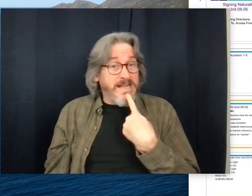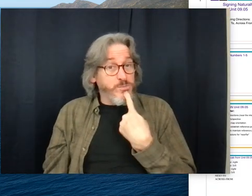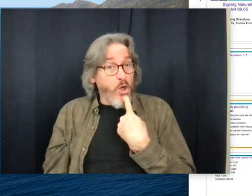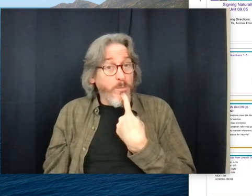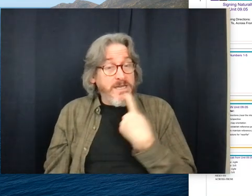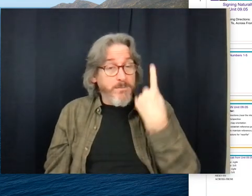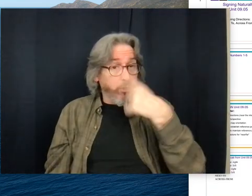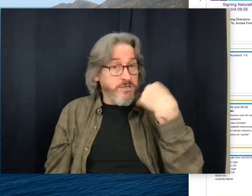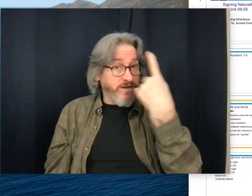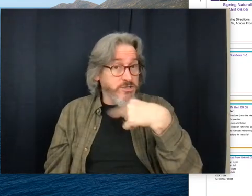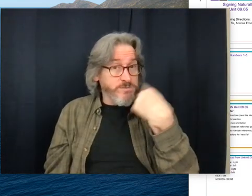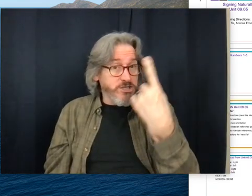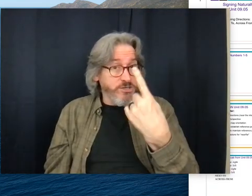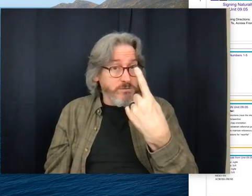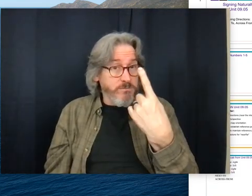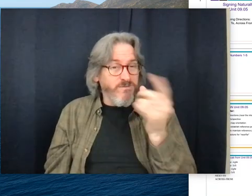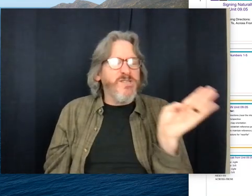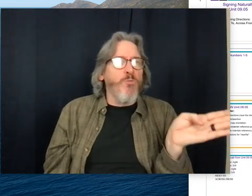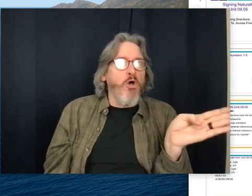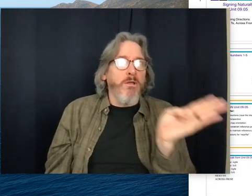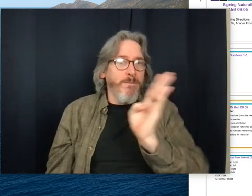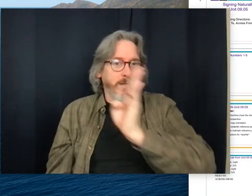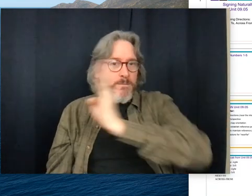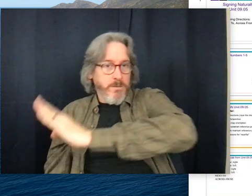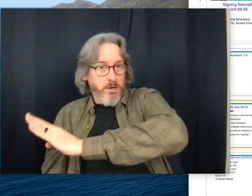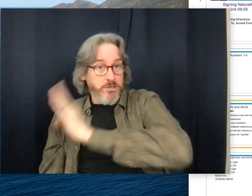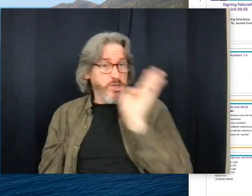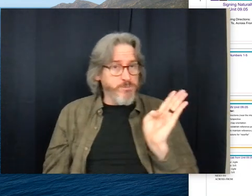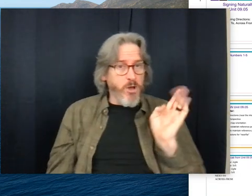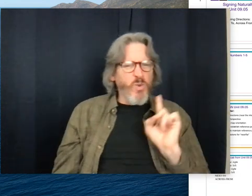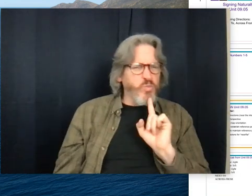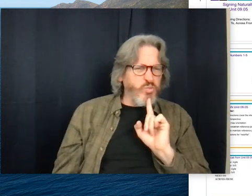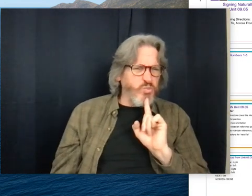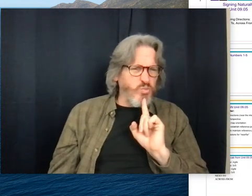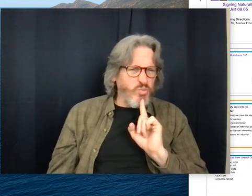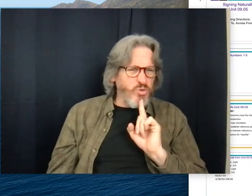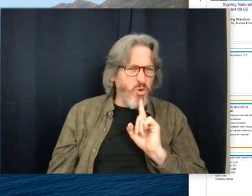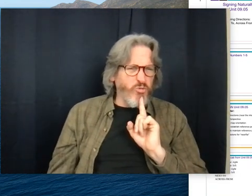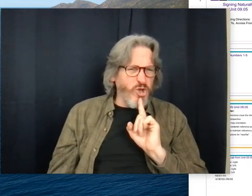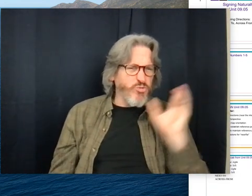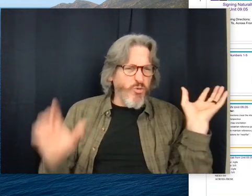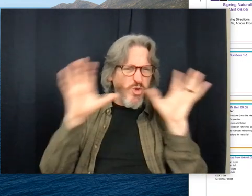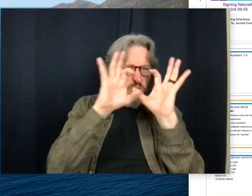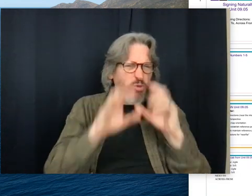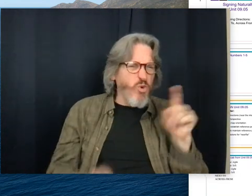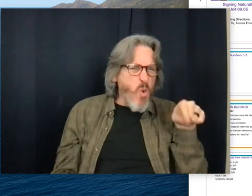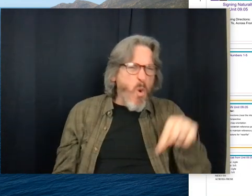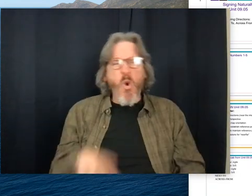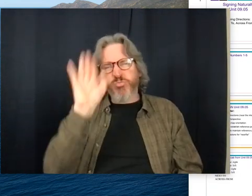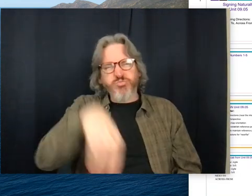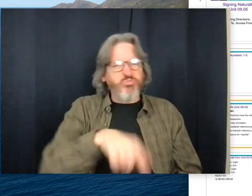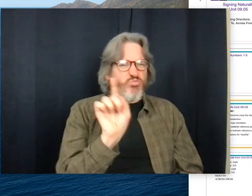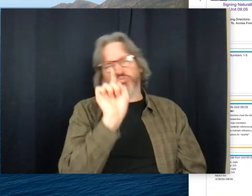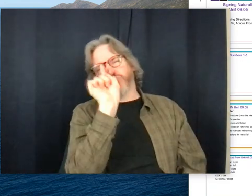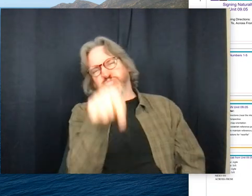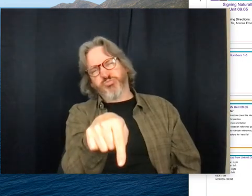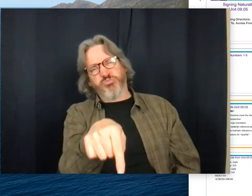so that small, medium, large facial expression, small, medium, large, small face, everything kind of, oh.